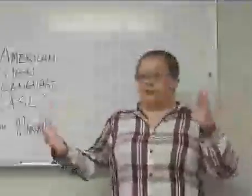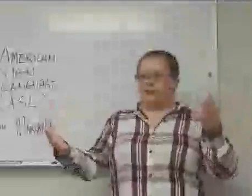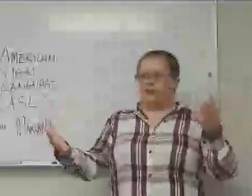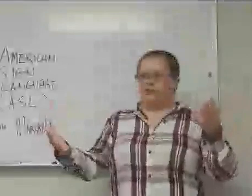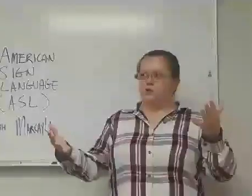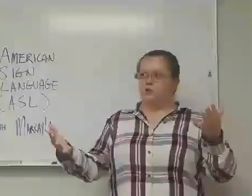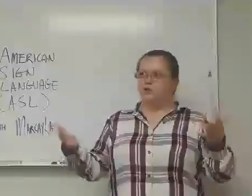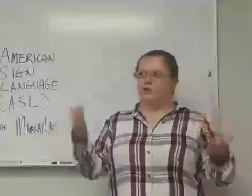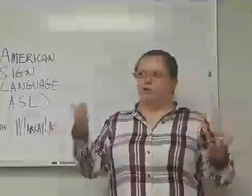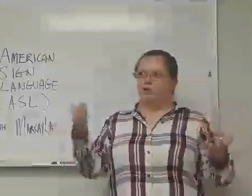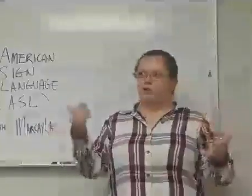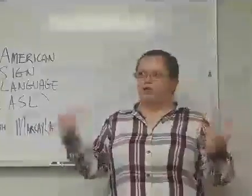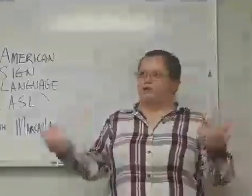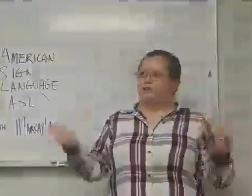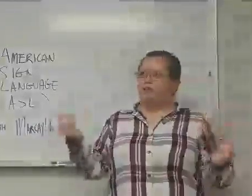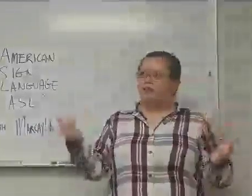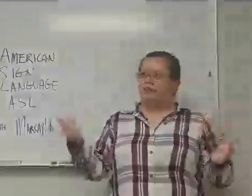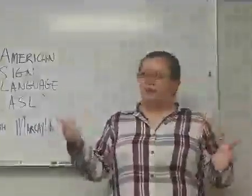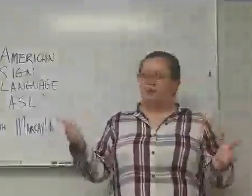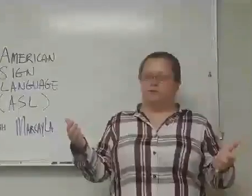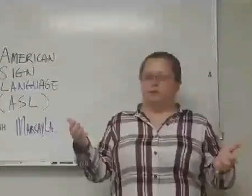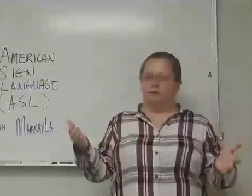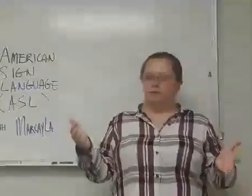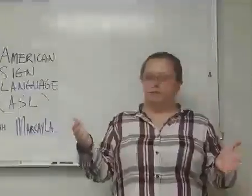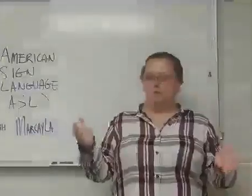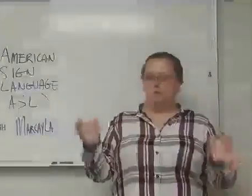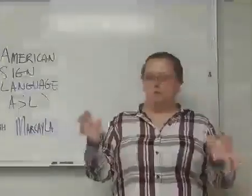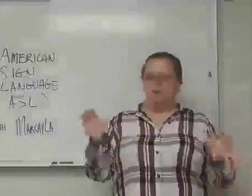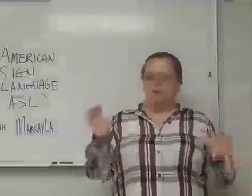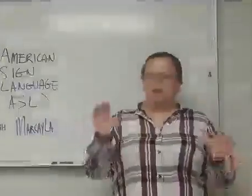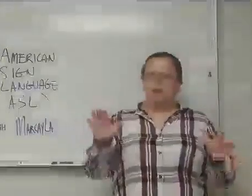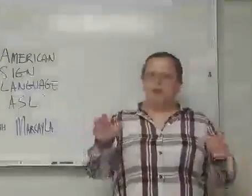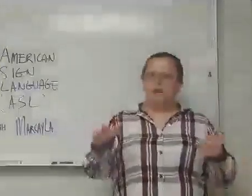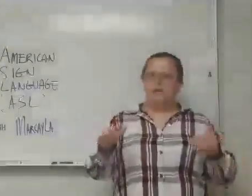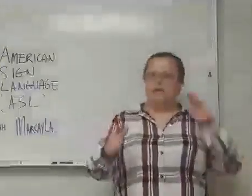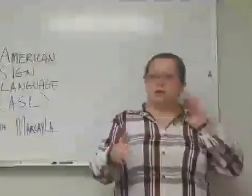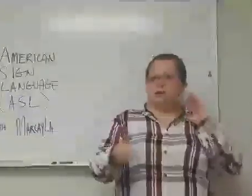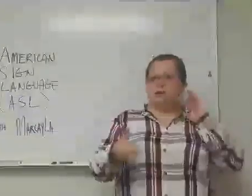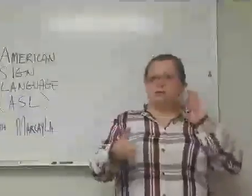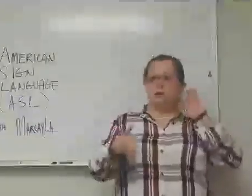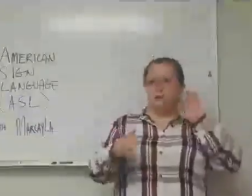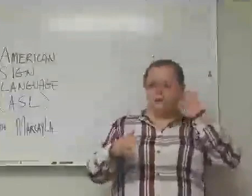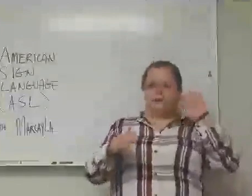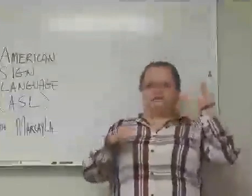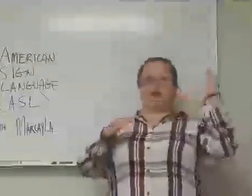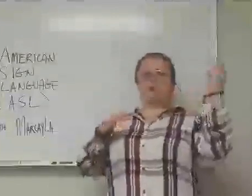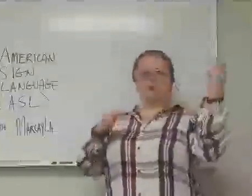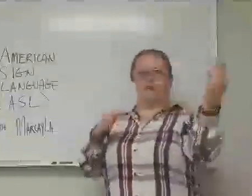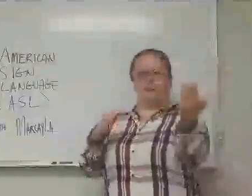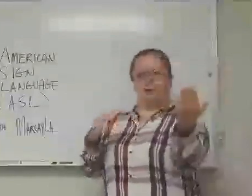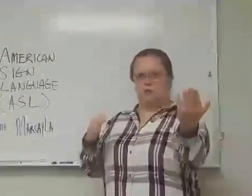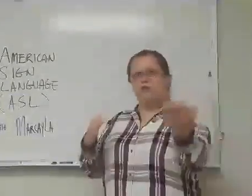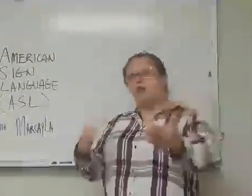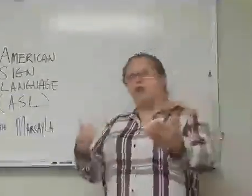And so it just makes it kind of easier for you to be able to kind of get a perspective outside of